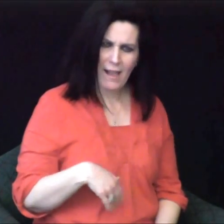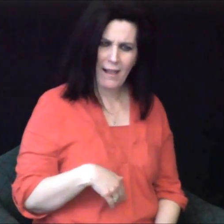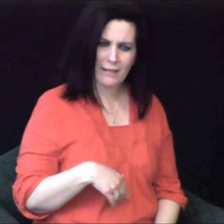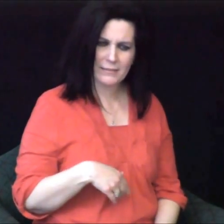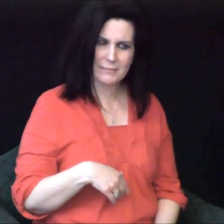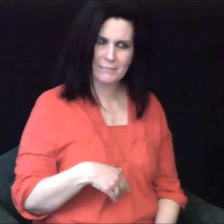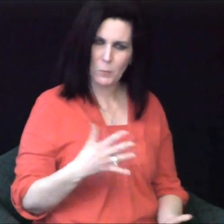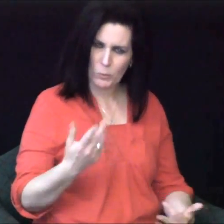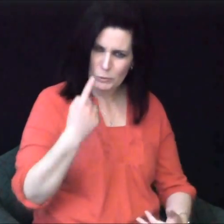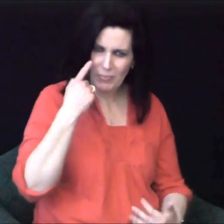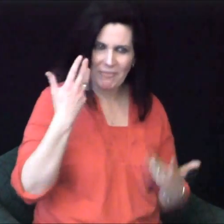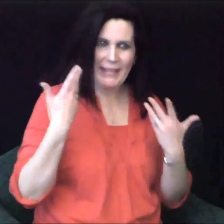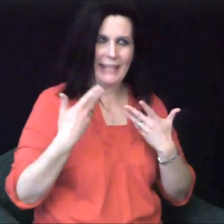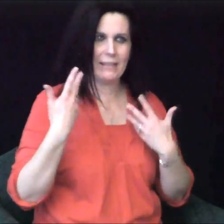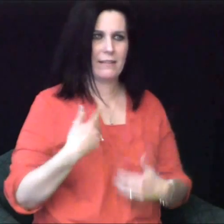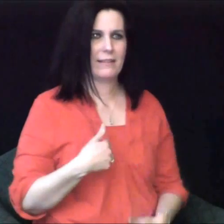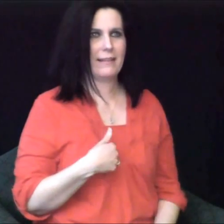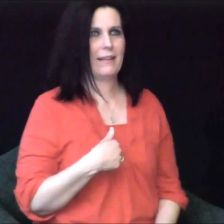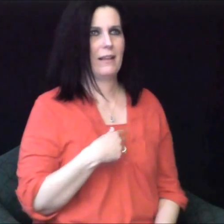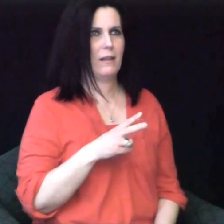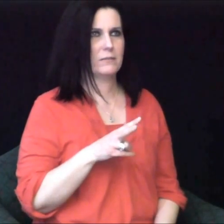"Well, hello. What do you think?"